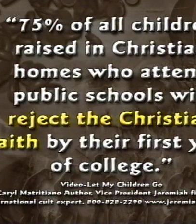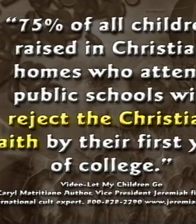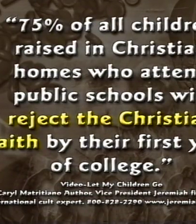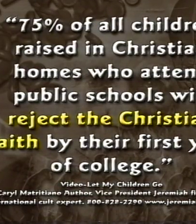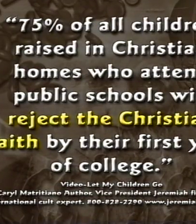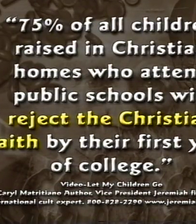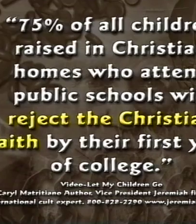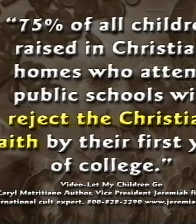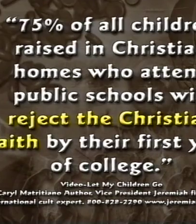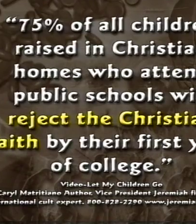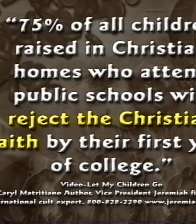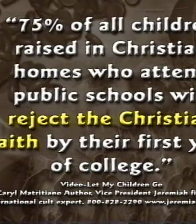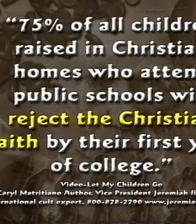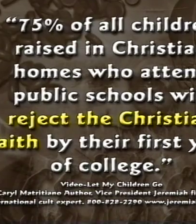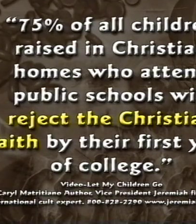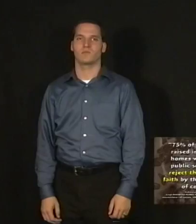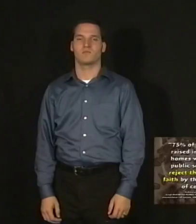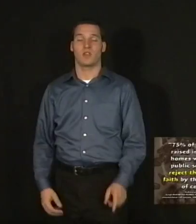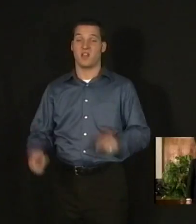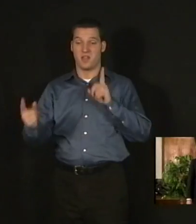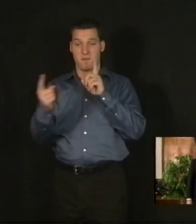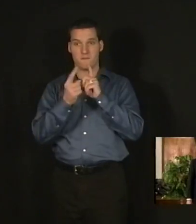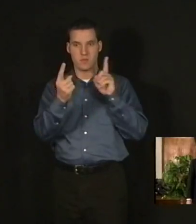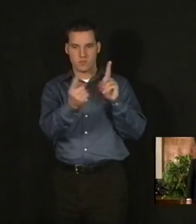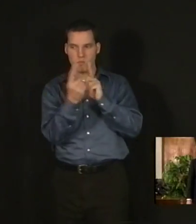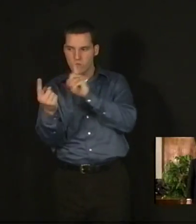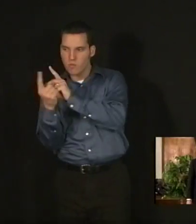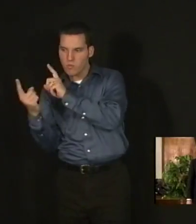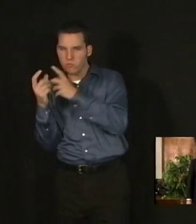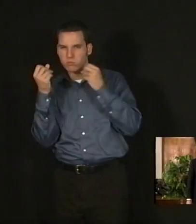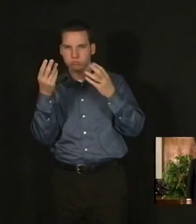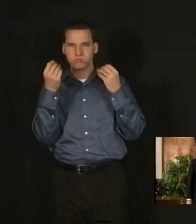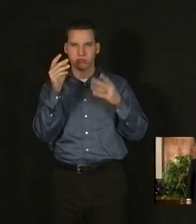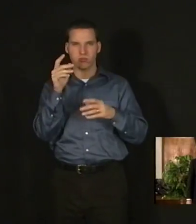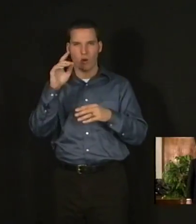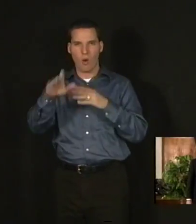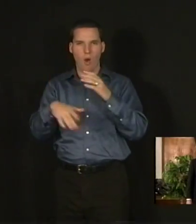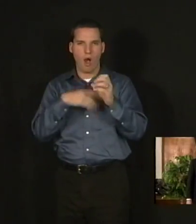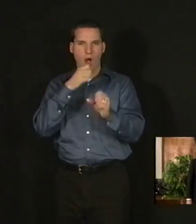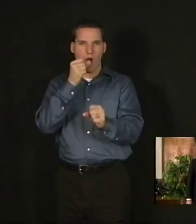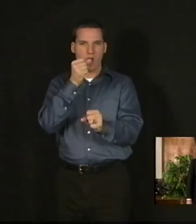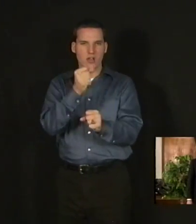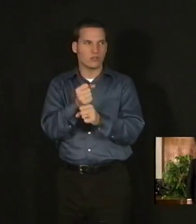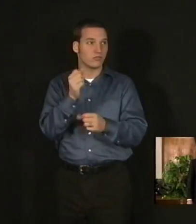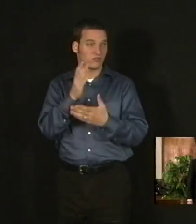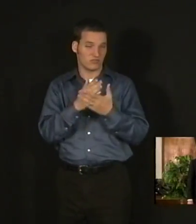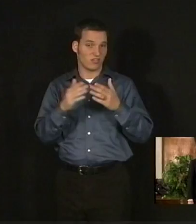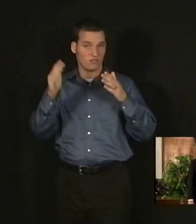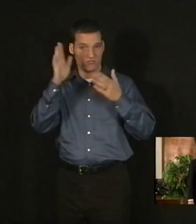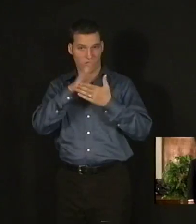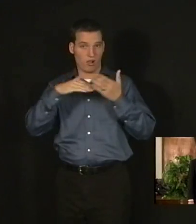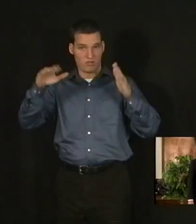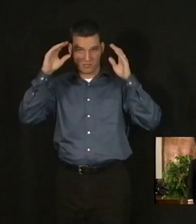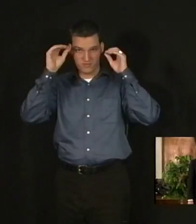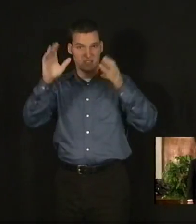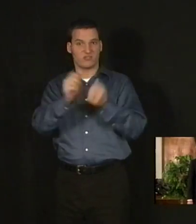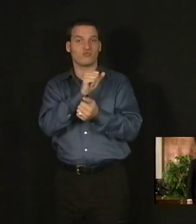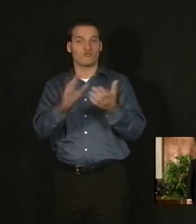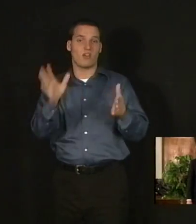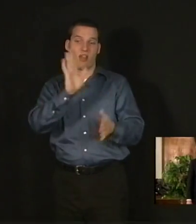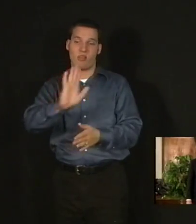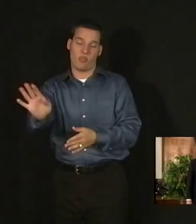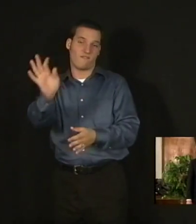their faith. I meet them by the hundreds all year long. Some college professor destroys their